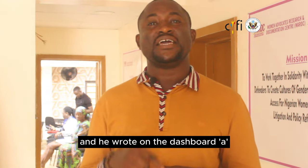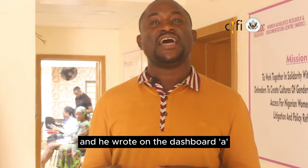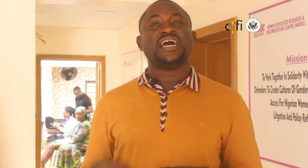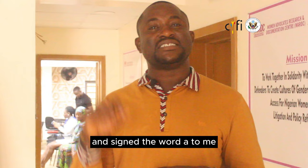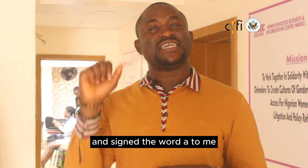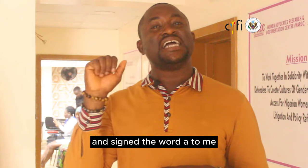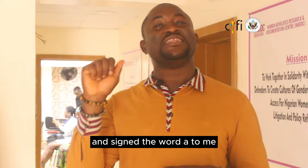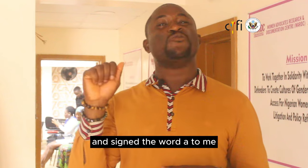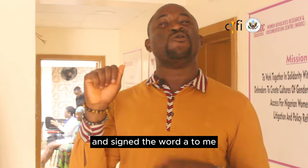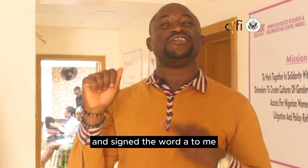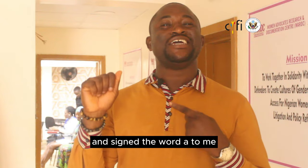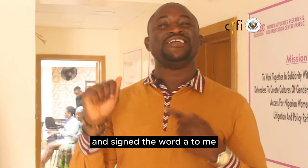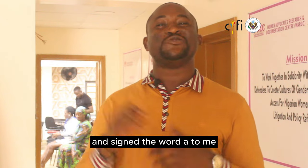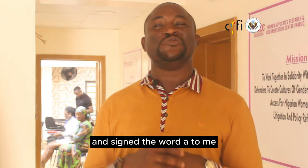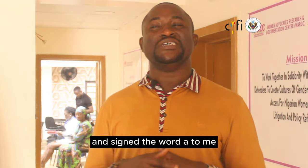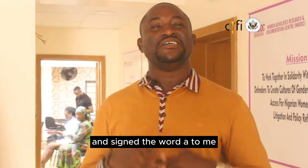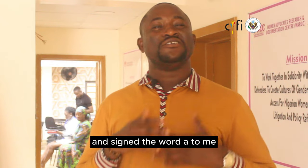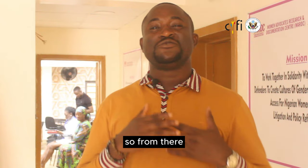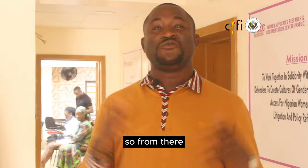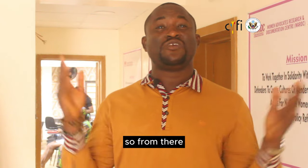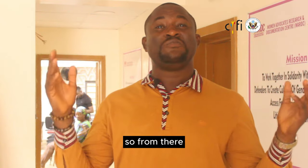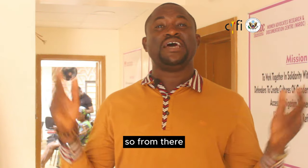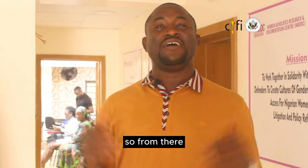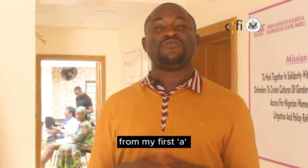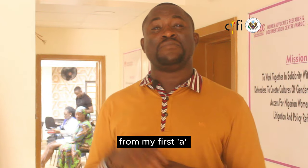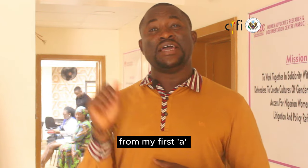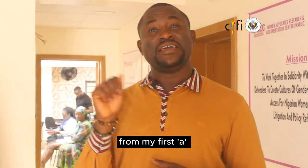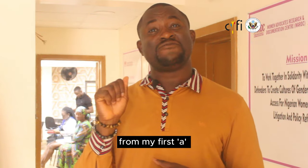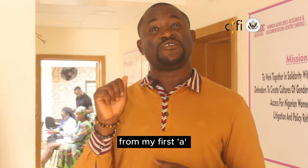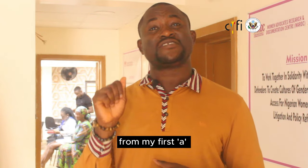and signed the word A to me. So from there, from my first A,